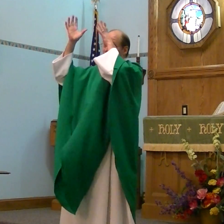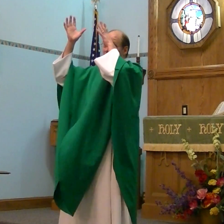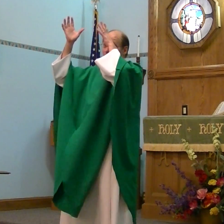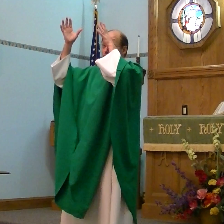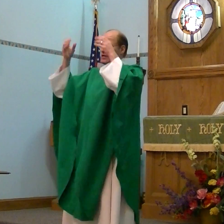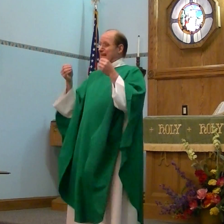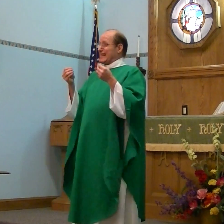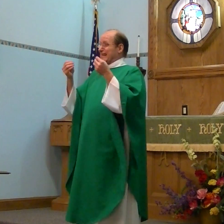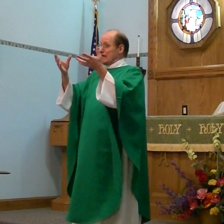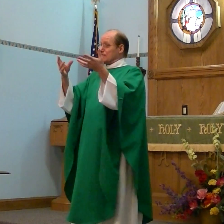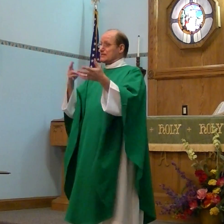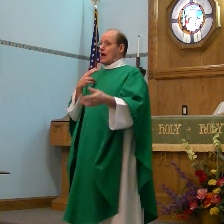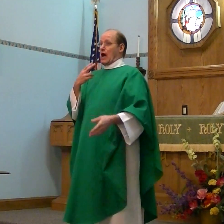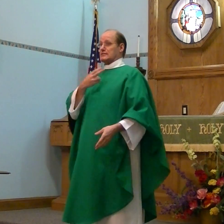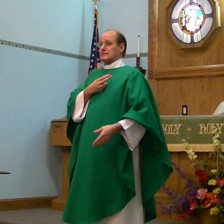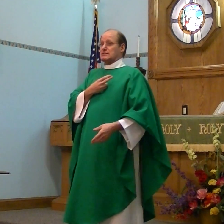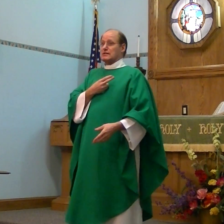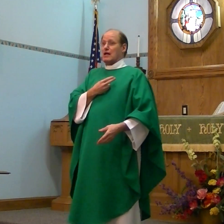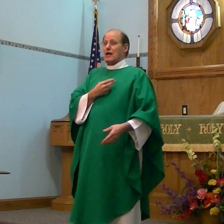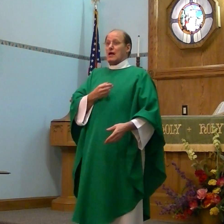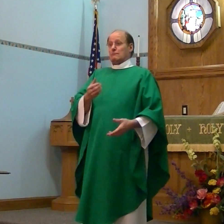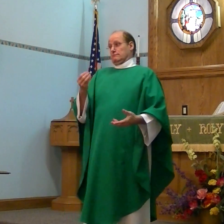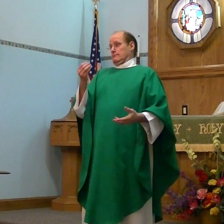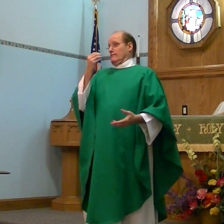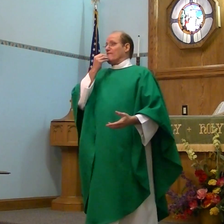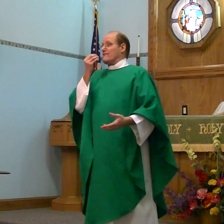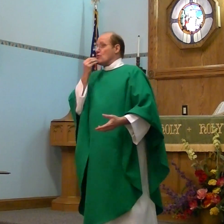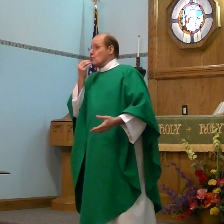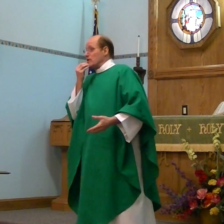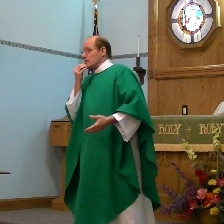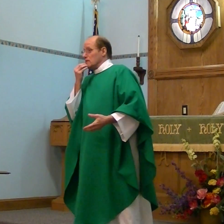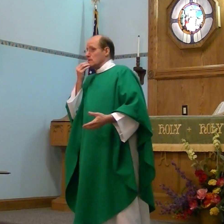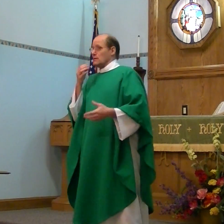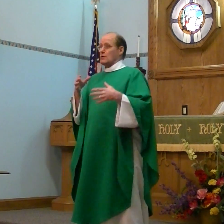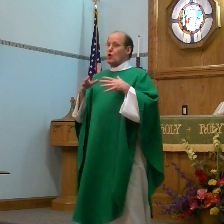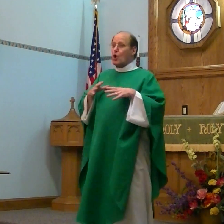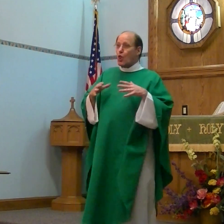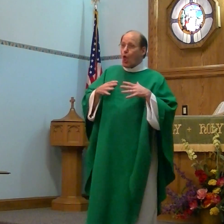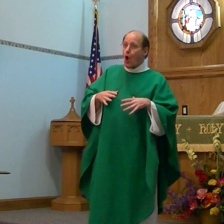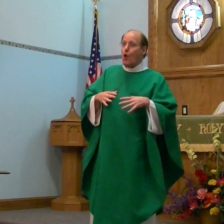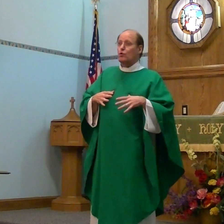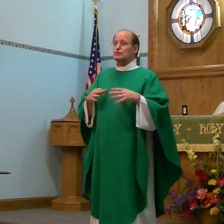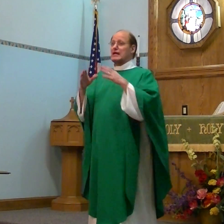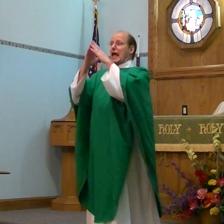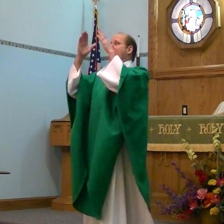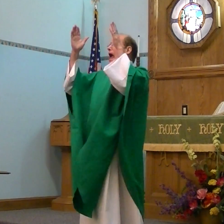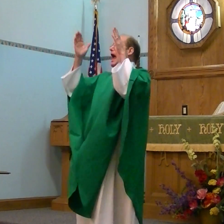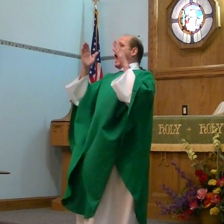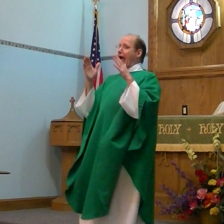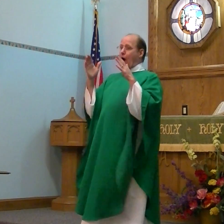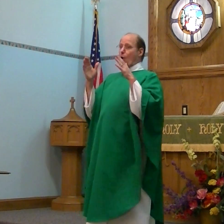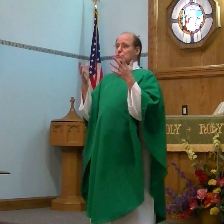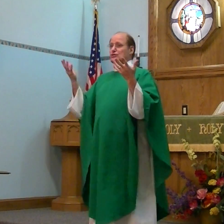father gives us food, clothes, a house,